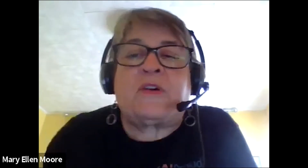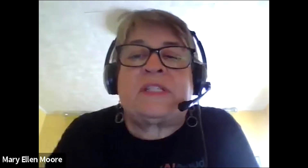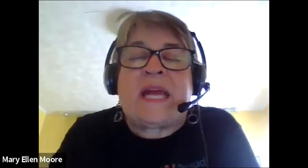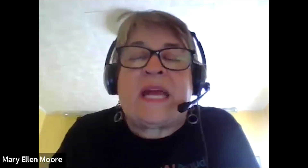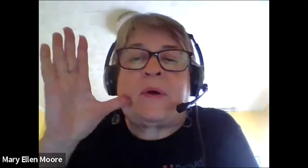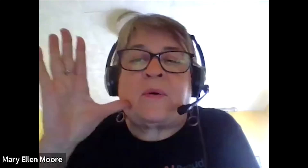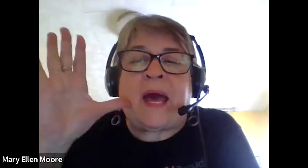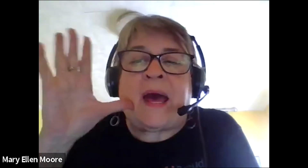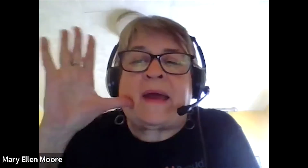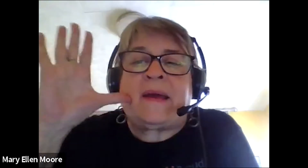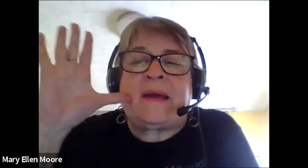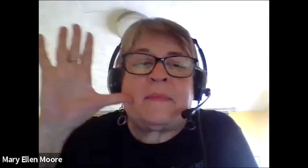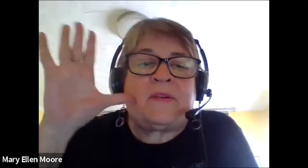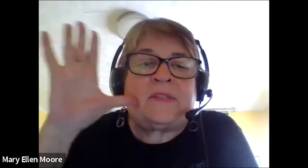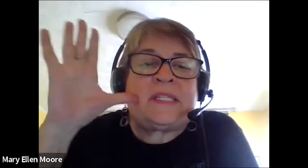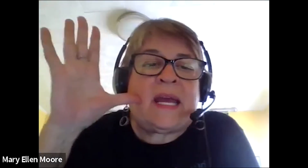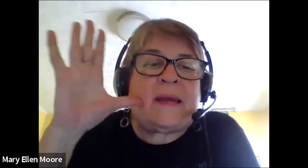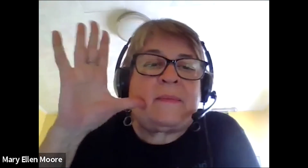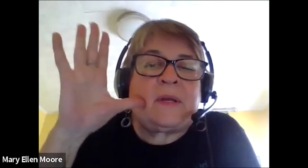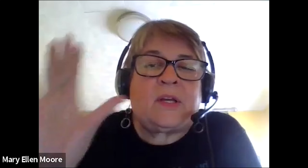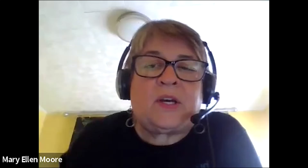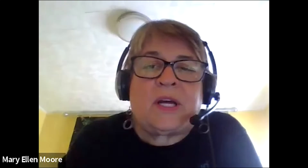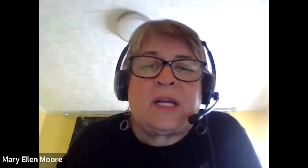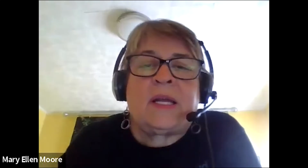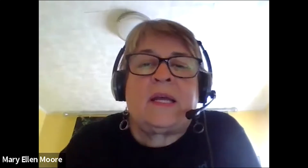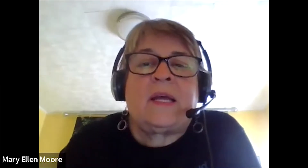Mother's name. Okay. Mother's name. Good.